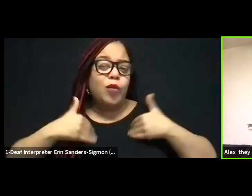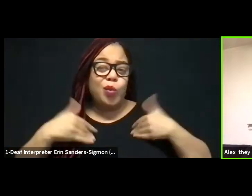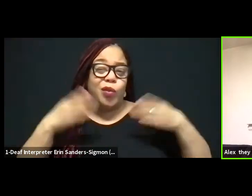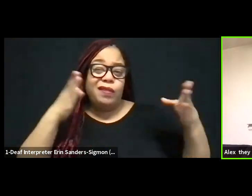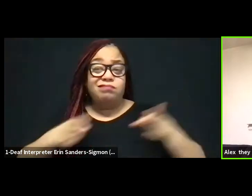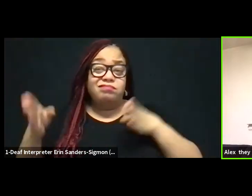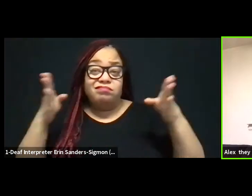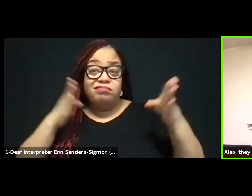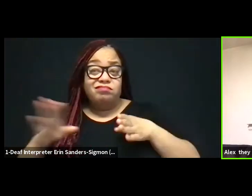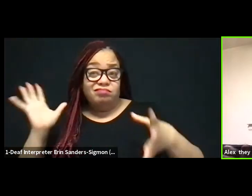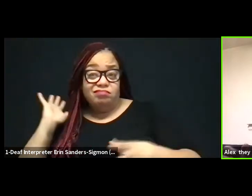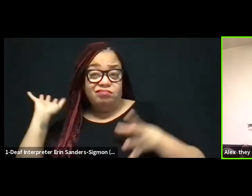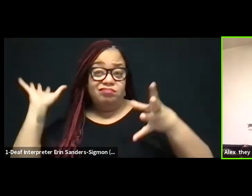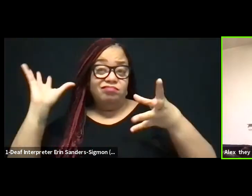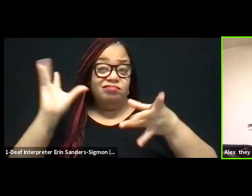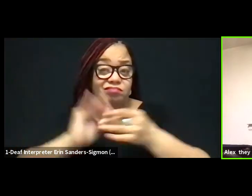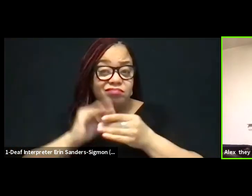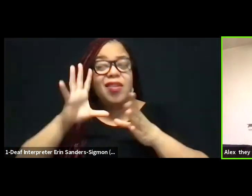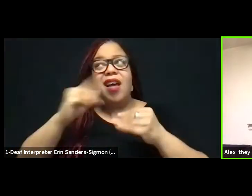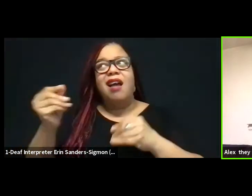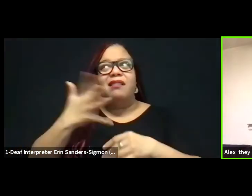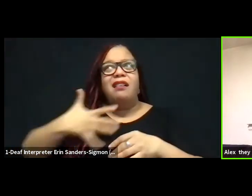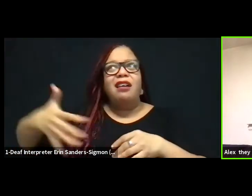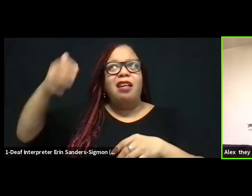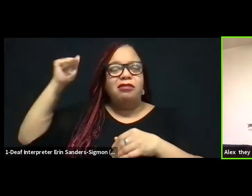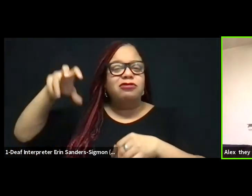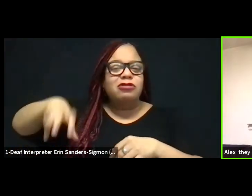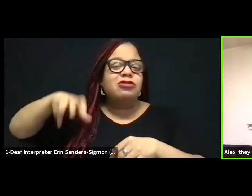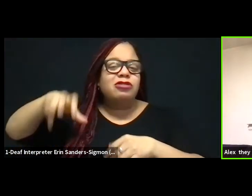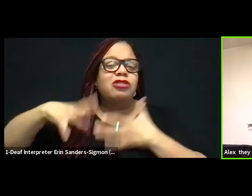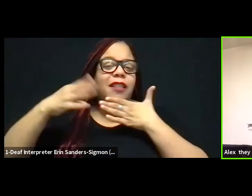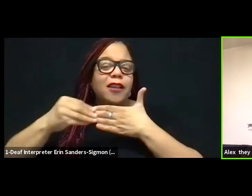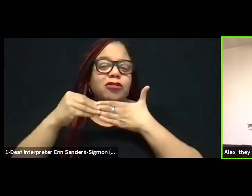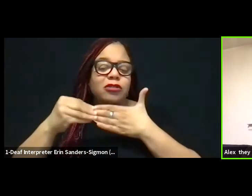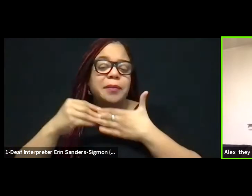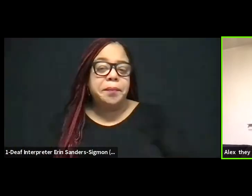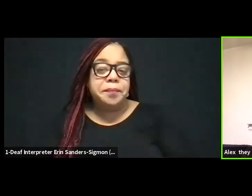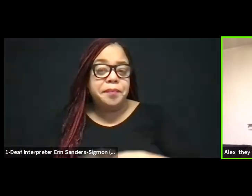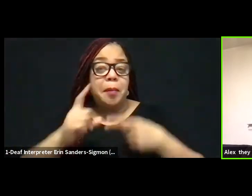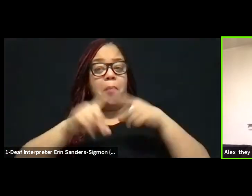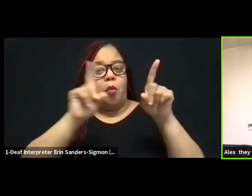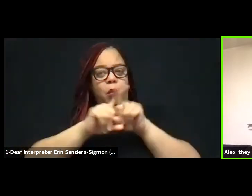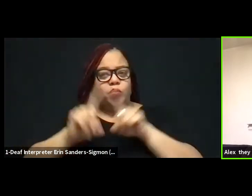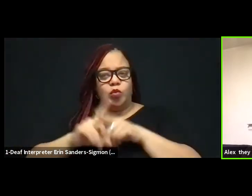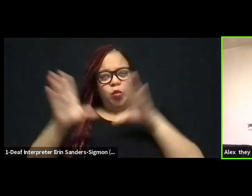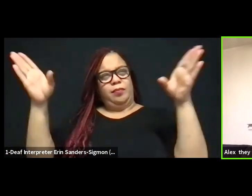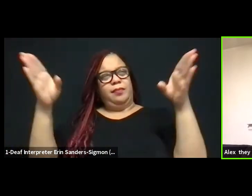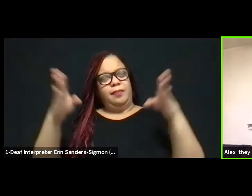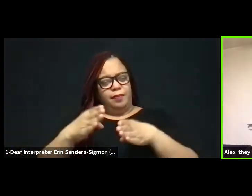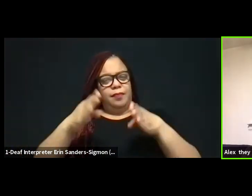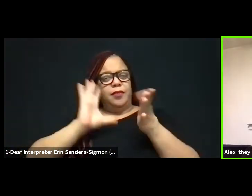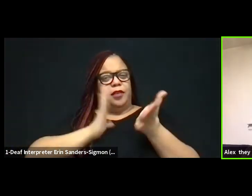in Afro-centered worldview and Pan-Africanism.